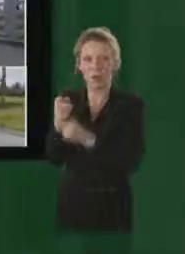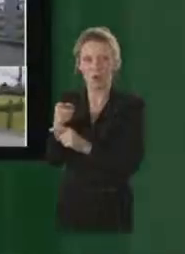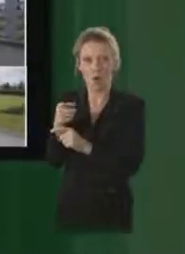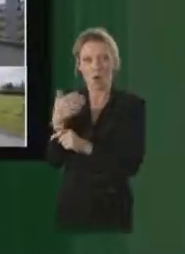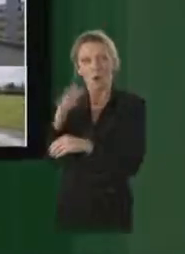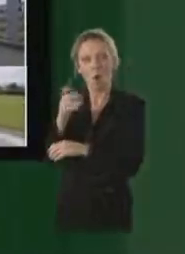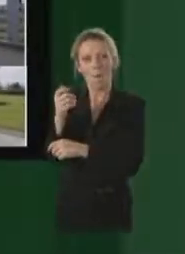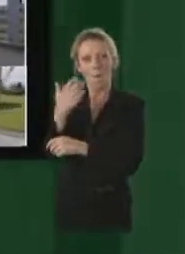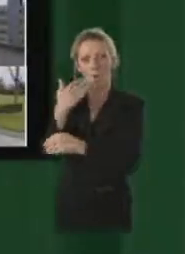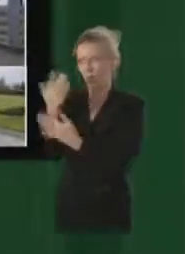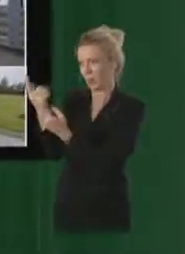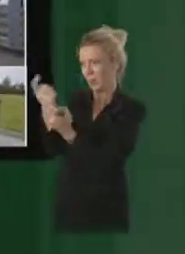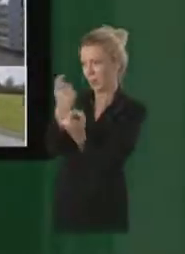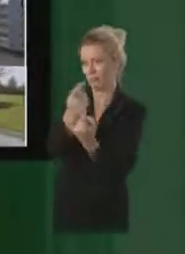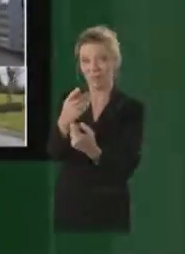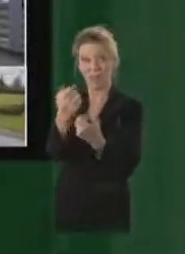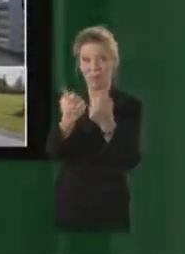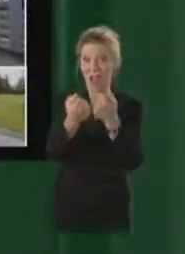and also to win over customers from other brands.